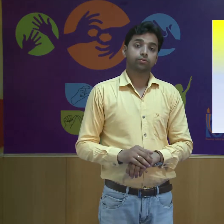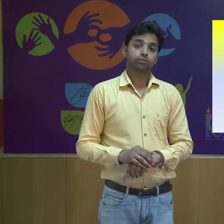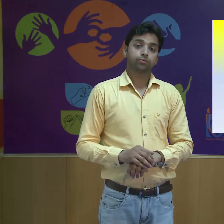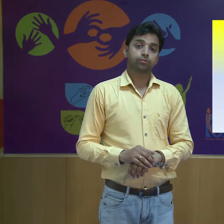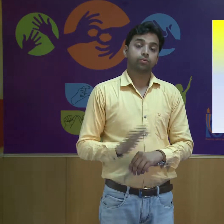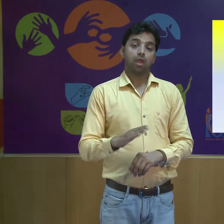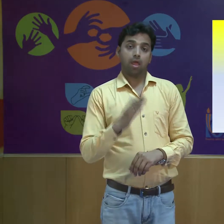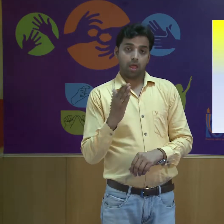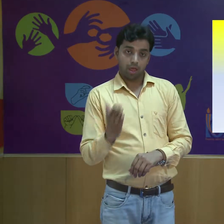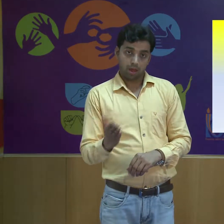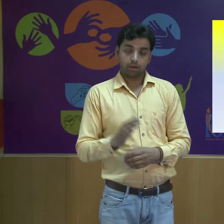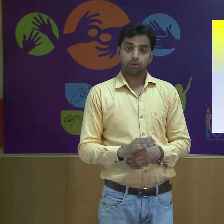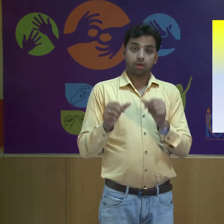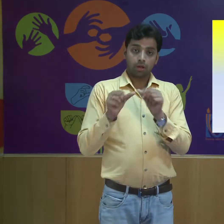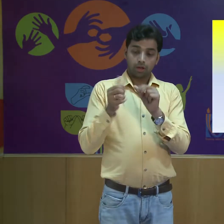and Inus